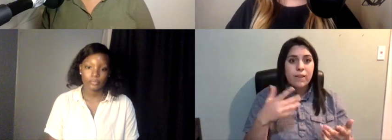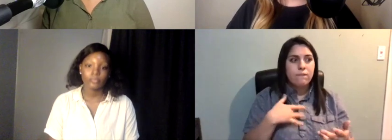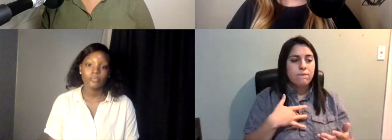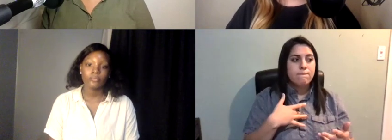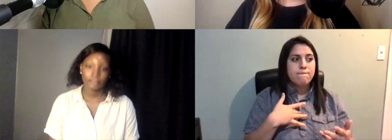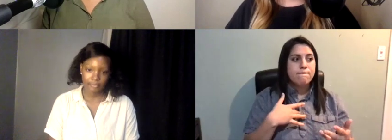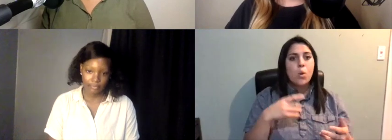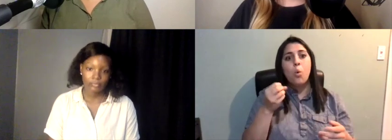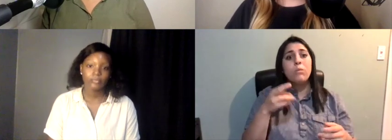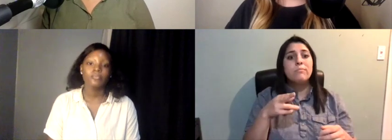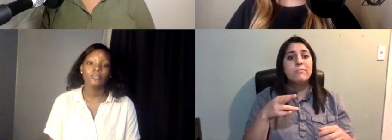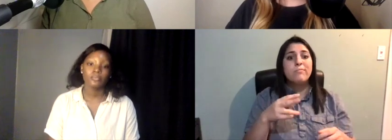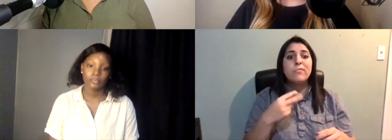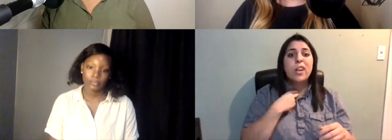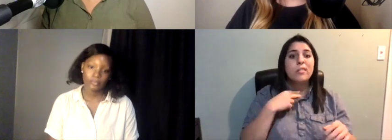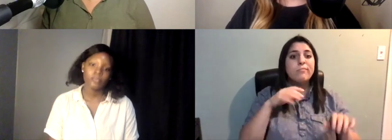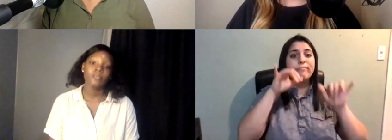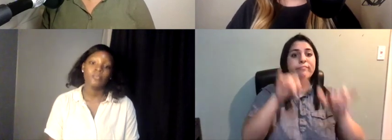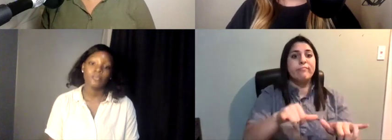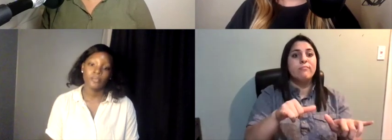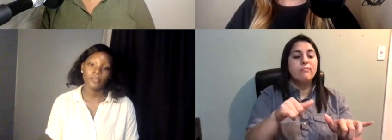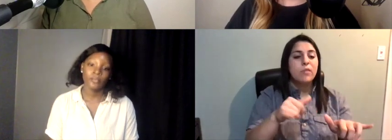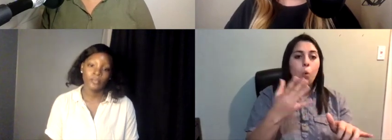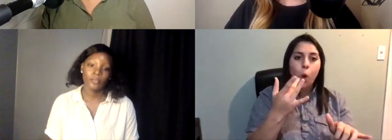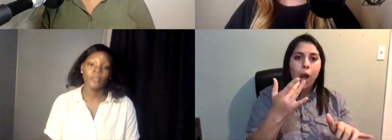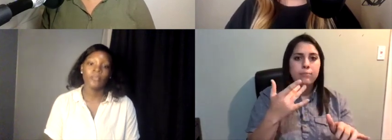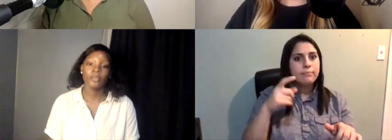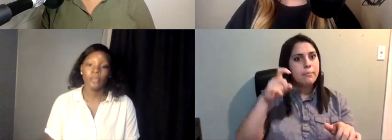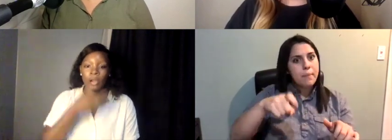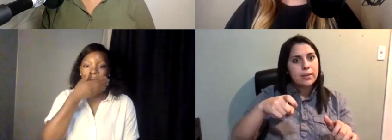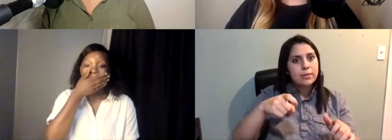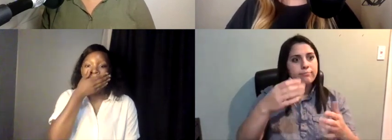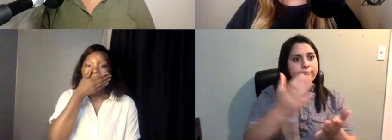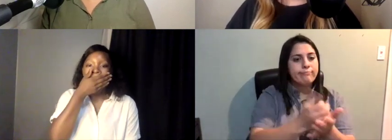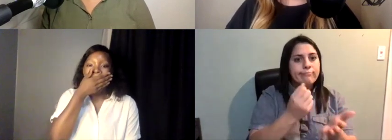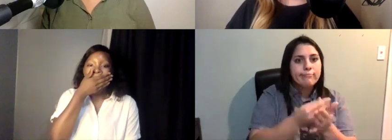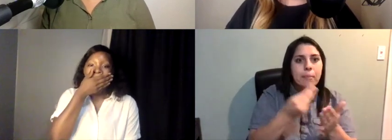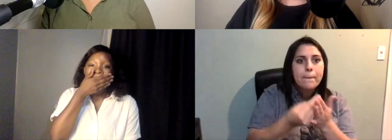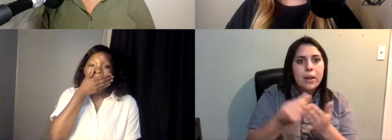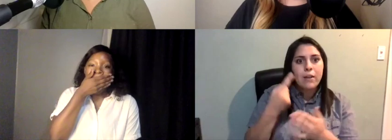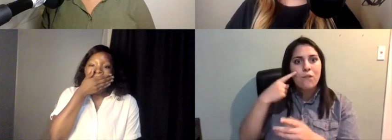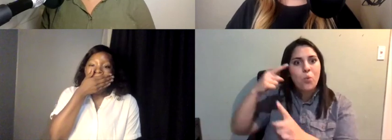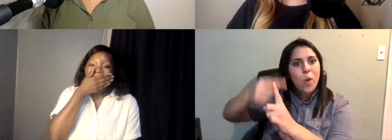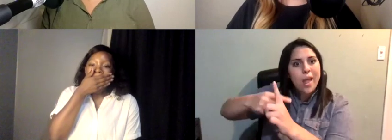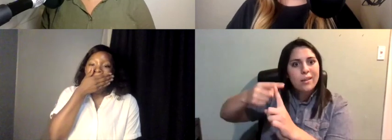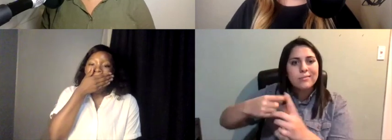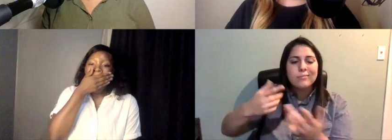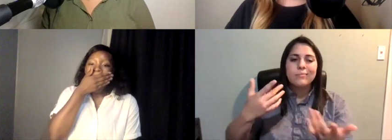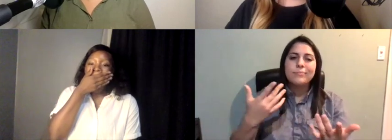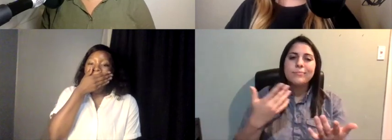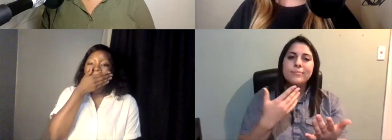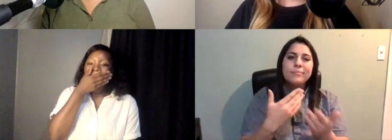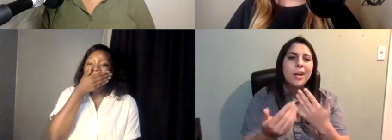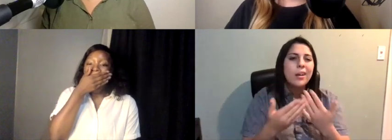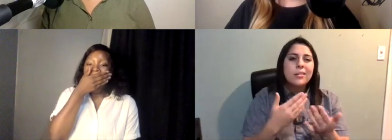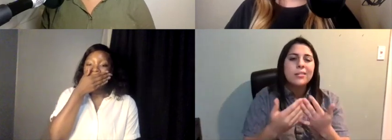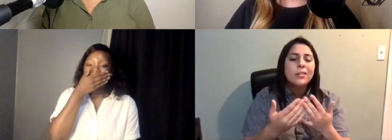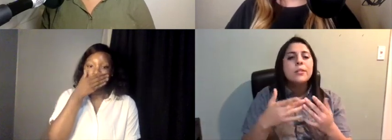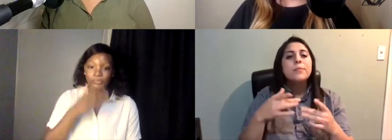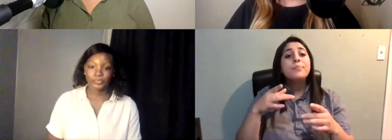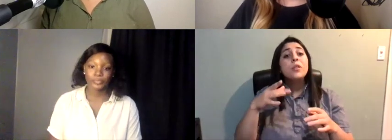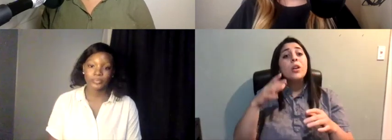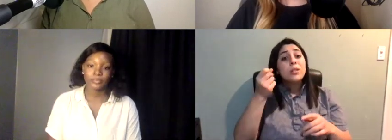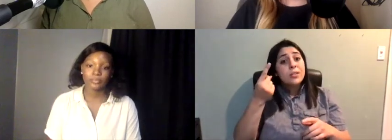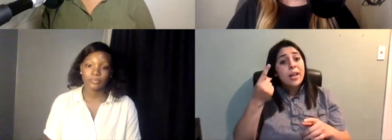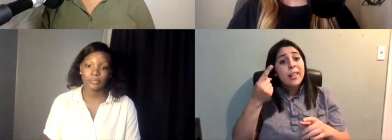paycheck and you need to make rent, whatever the reason is, you know, leaving your job with uncertainty is a privilege, but